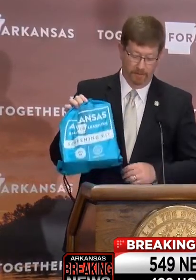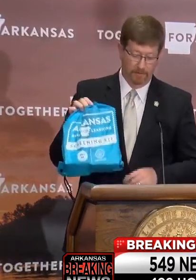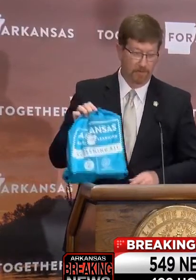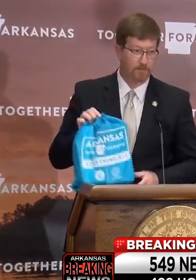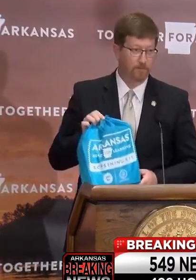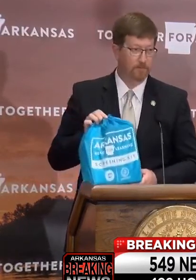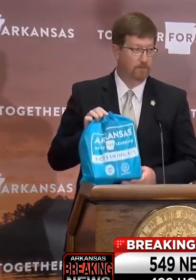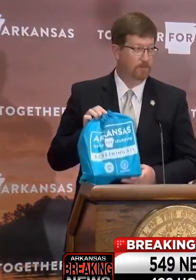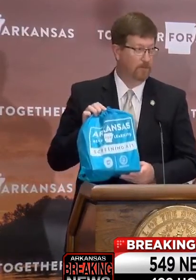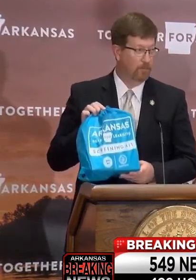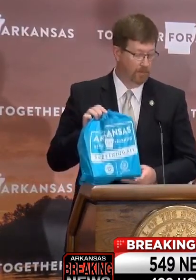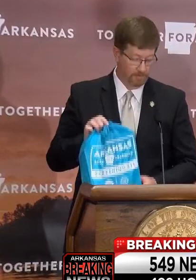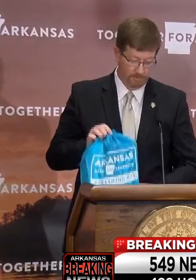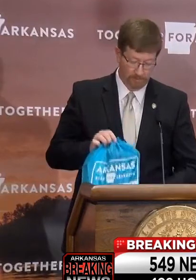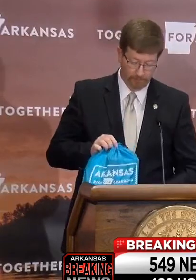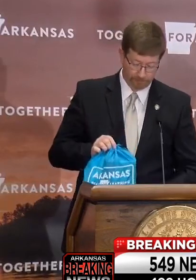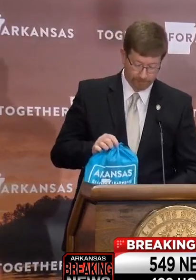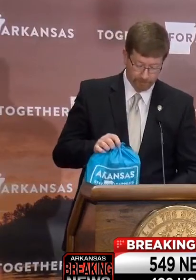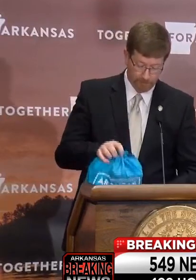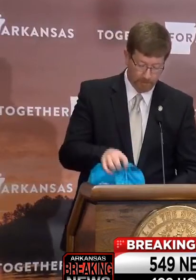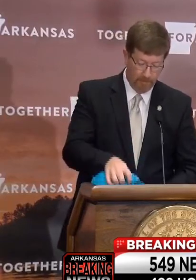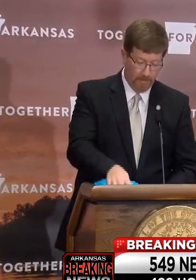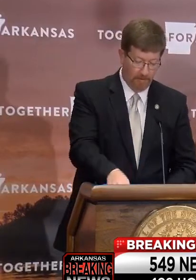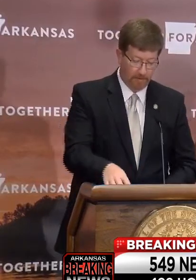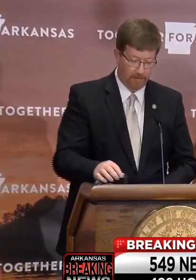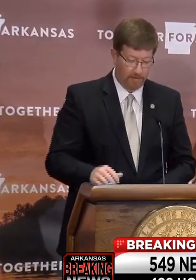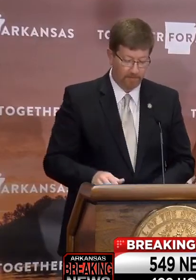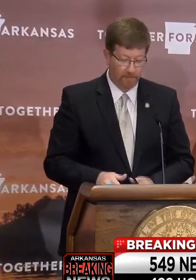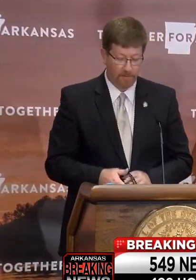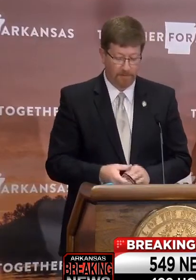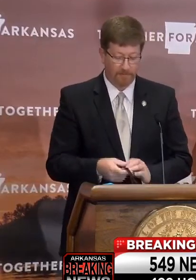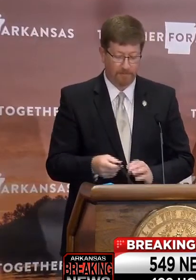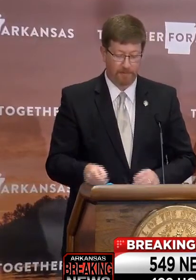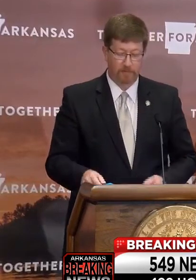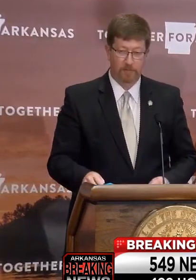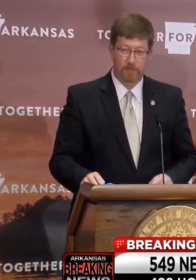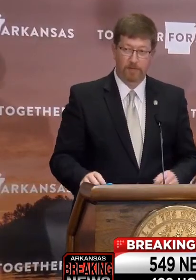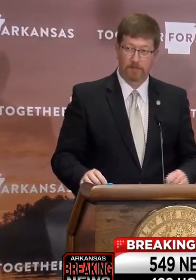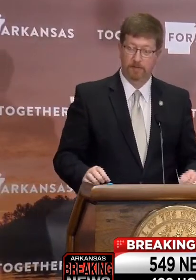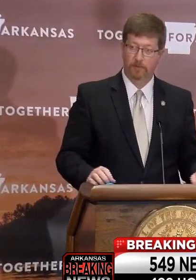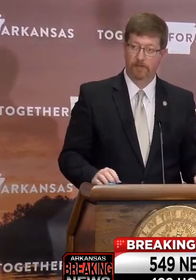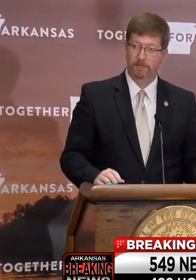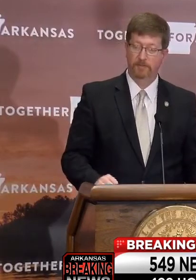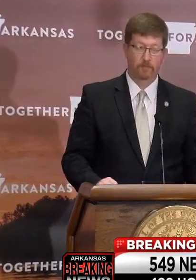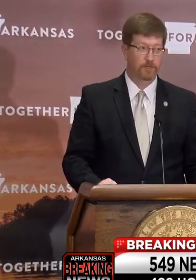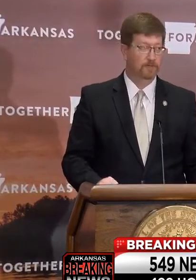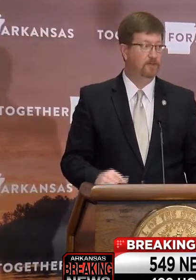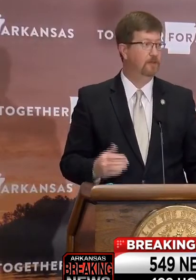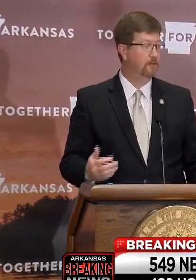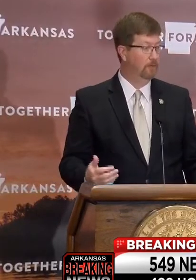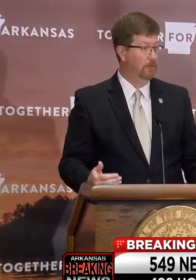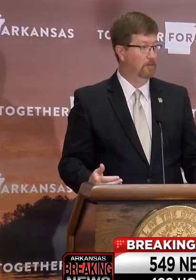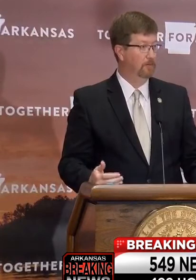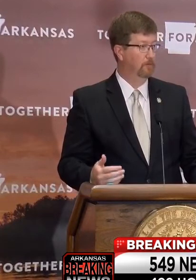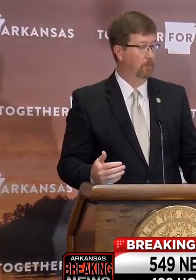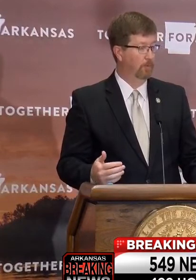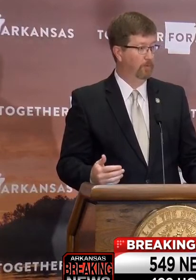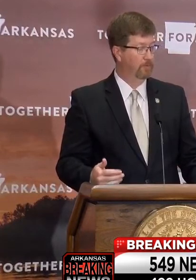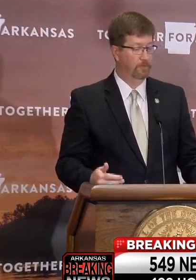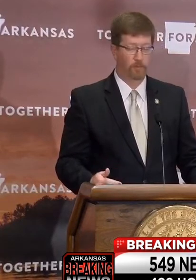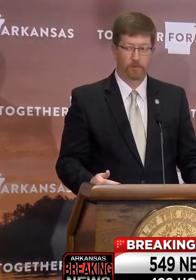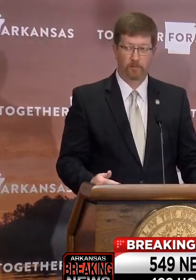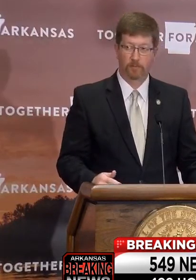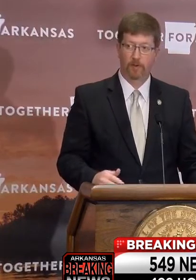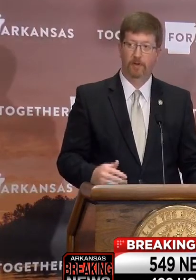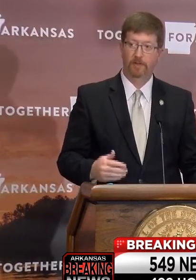districts in case this was something they wanted to do. As far as other PPE situations, we continue to support.